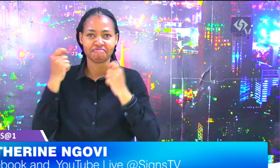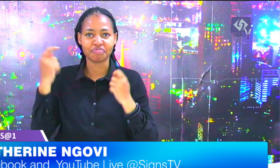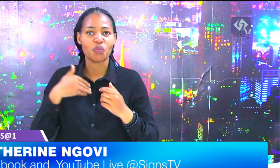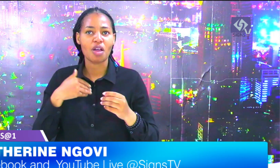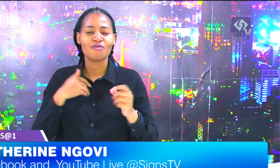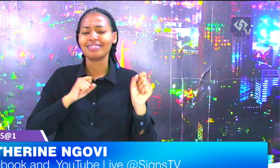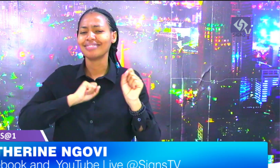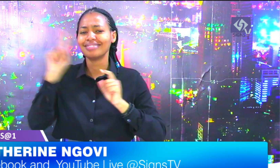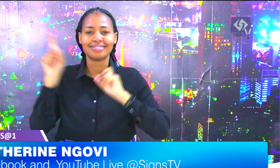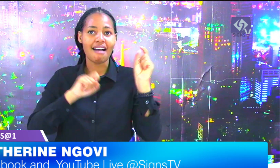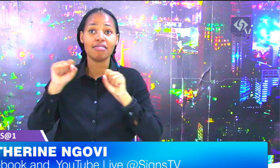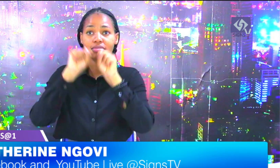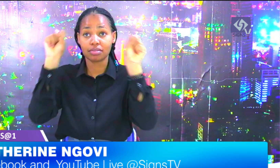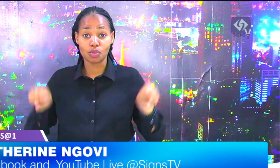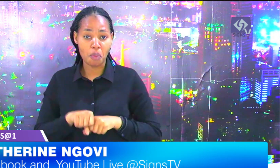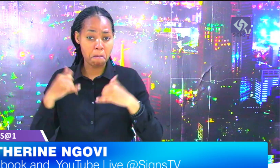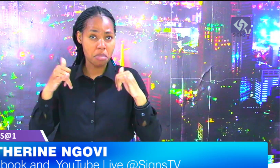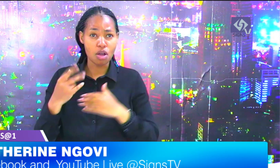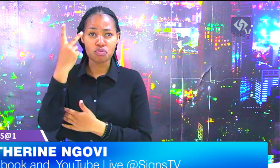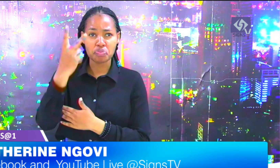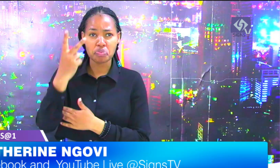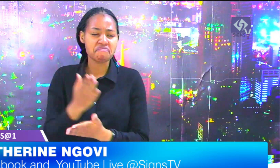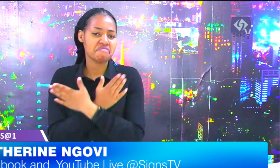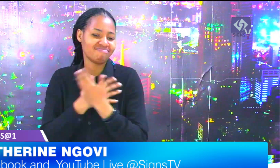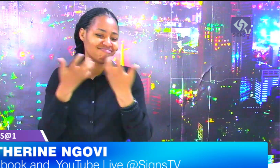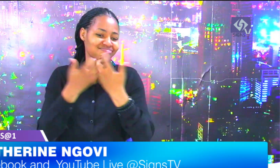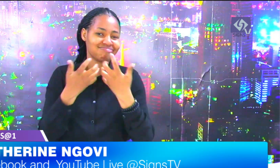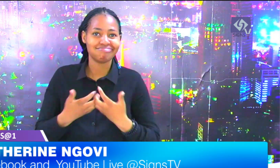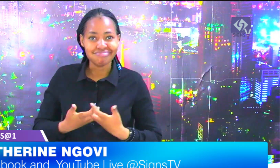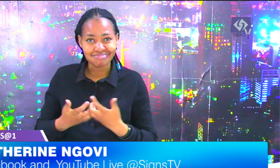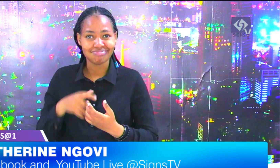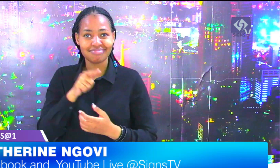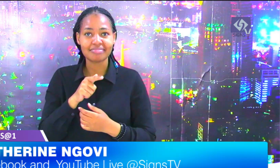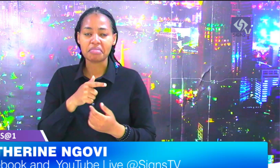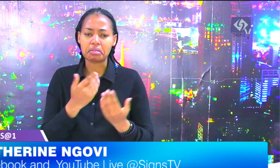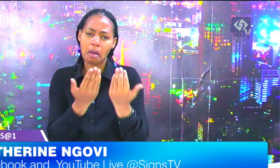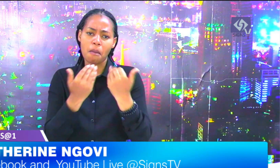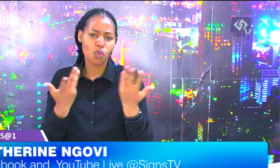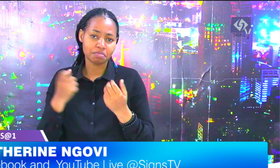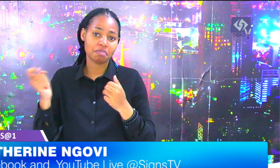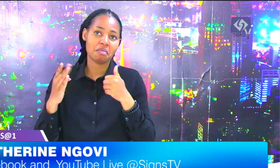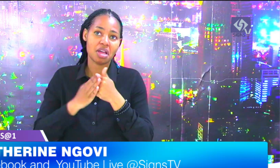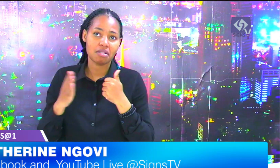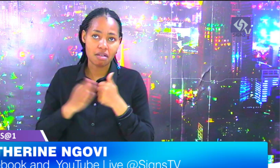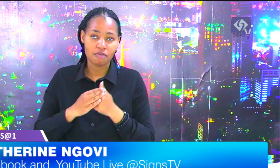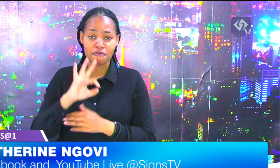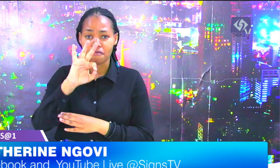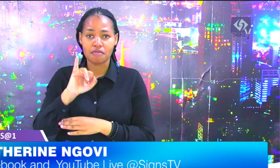According to Football Kenya Federation, Stars will travel to Doha to take on the Qataris on September